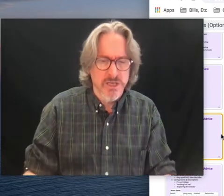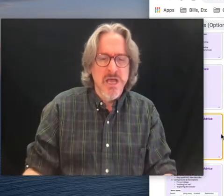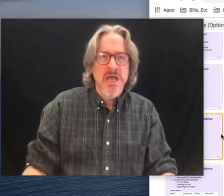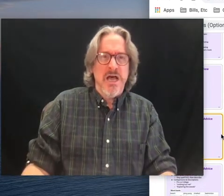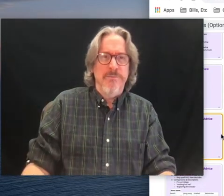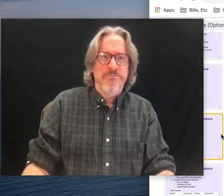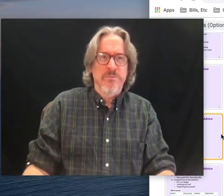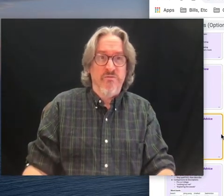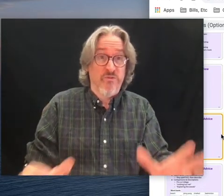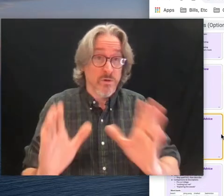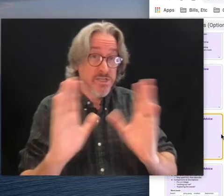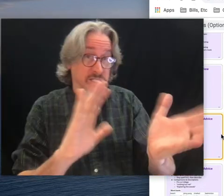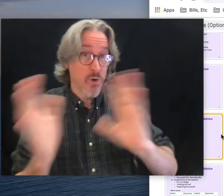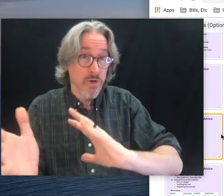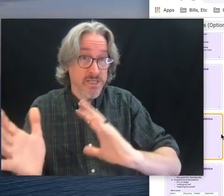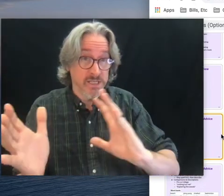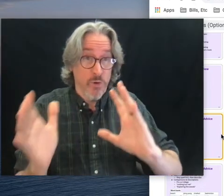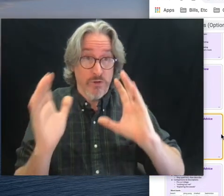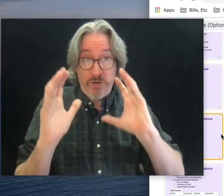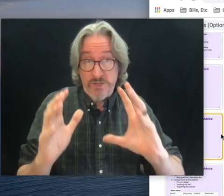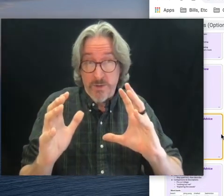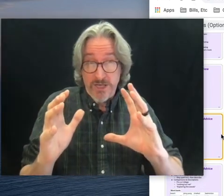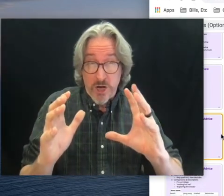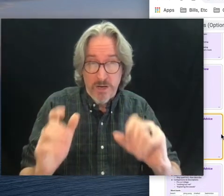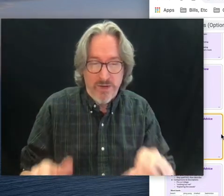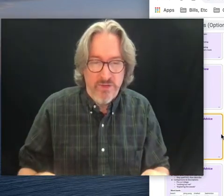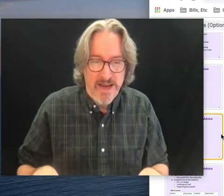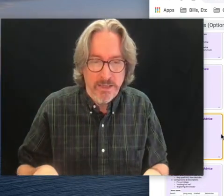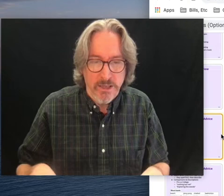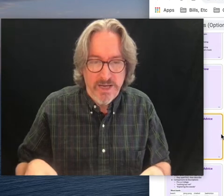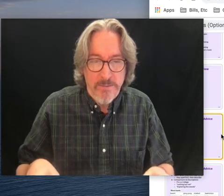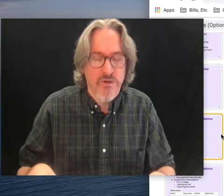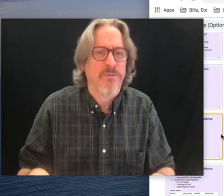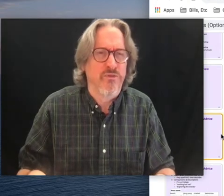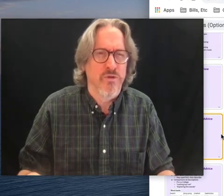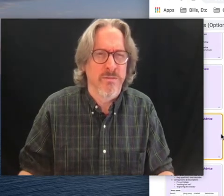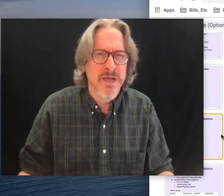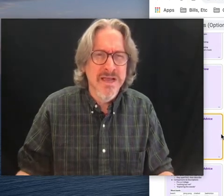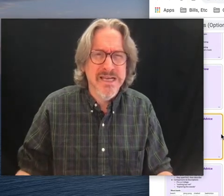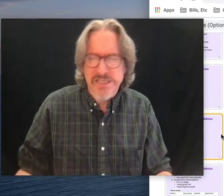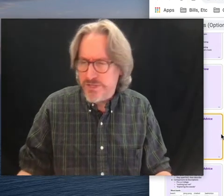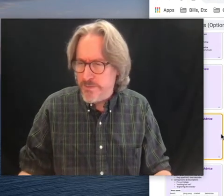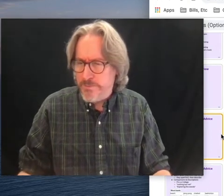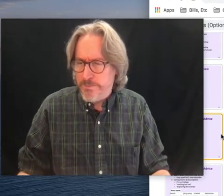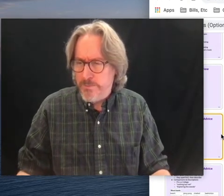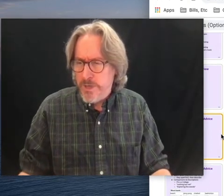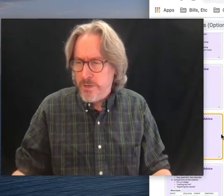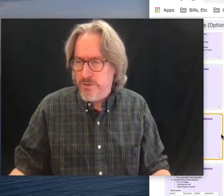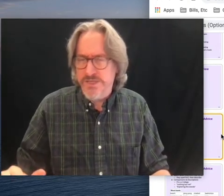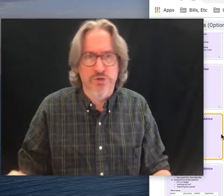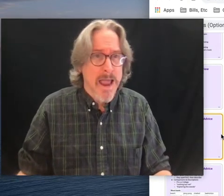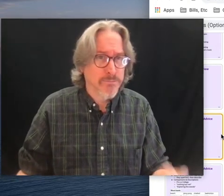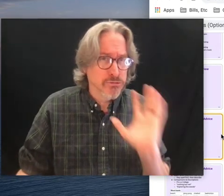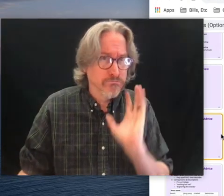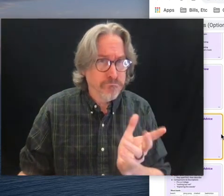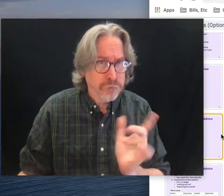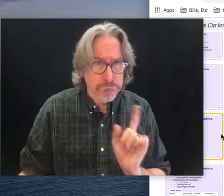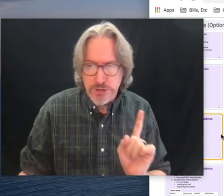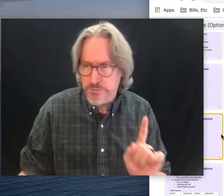it's called, for 6.1 to 6.3. So I want to talk about that a little bit and prep you for them because there's some